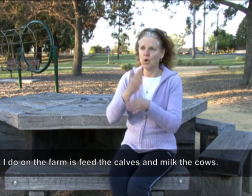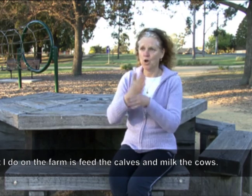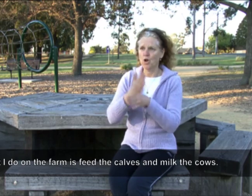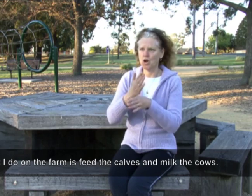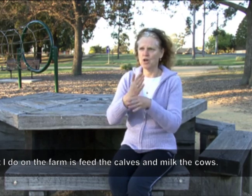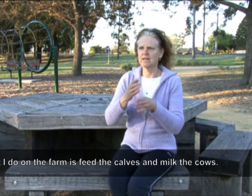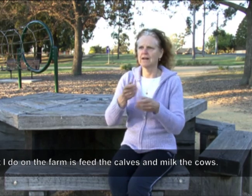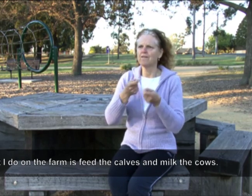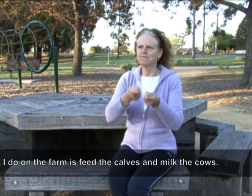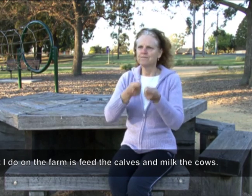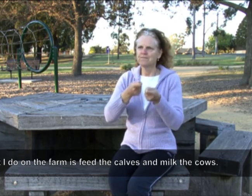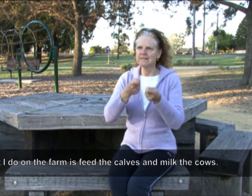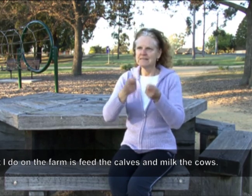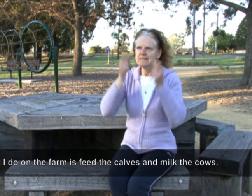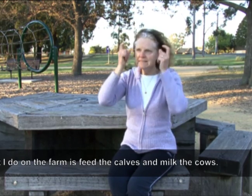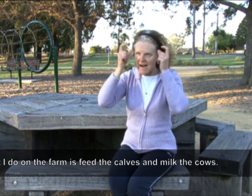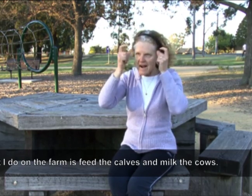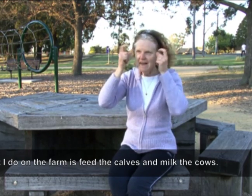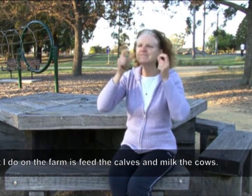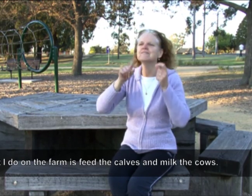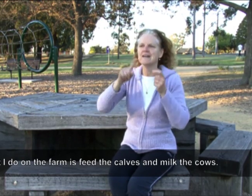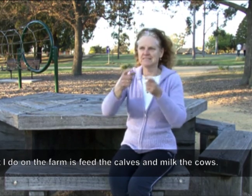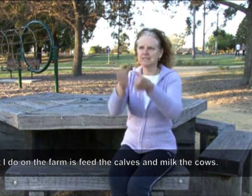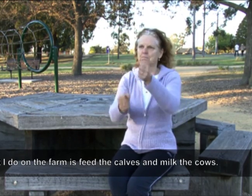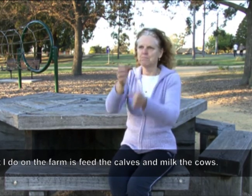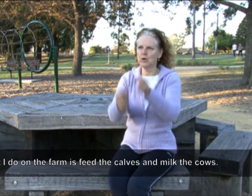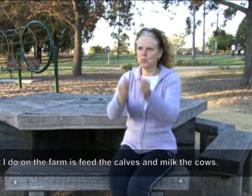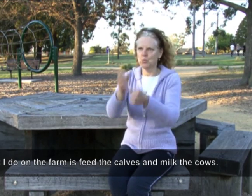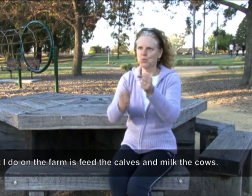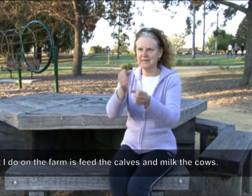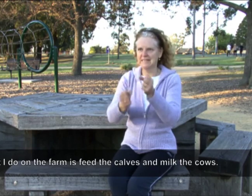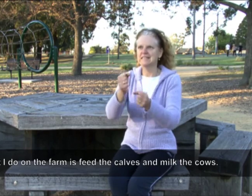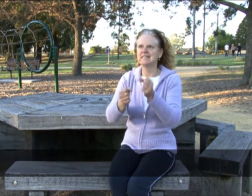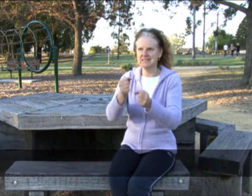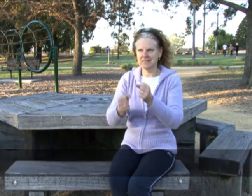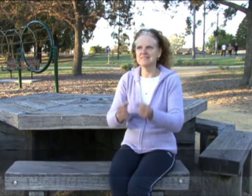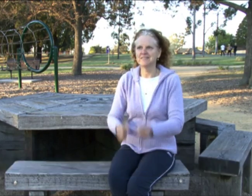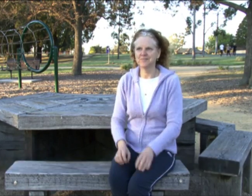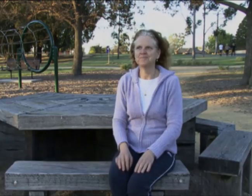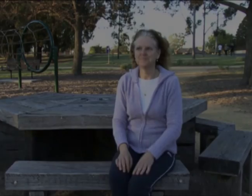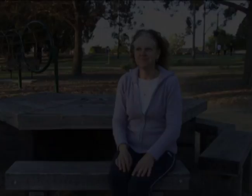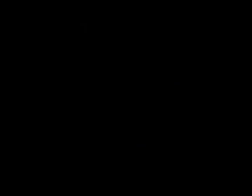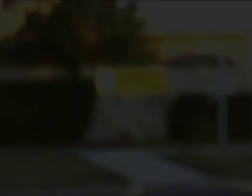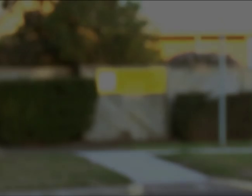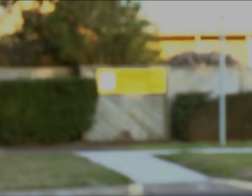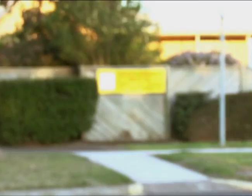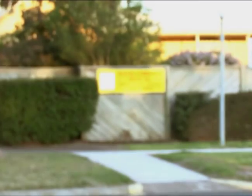So what I do on the farm is I feed the calves and I milk the cows. Yeah.